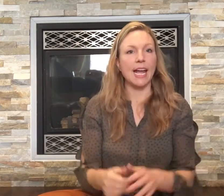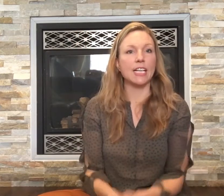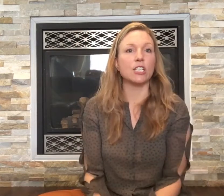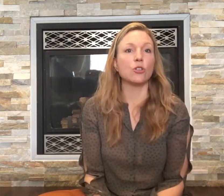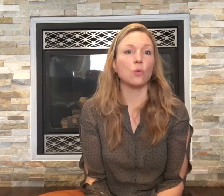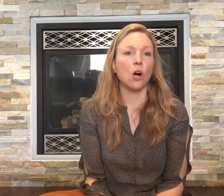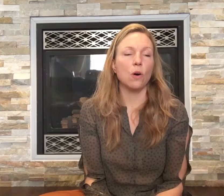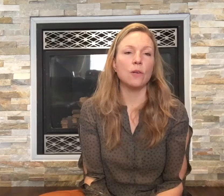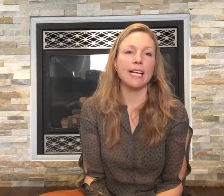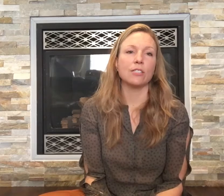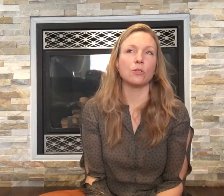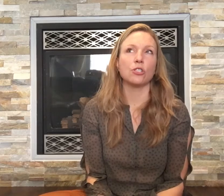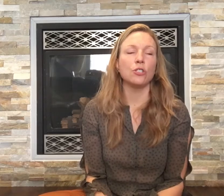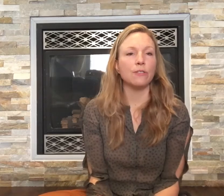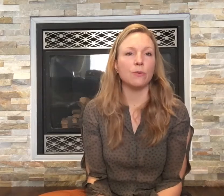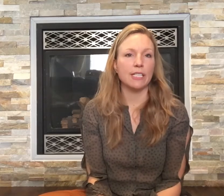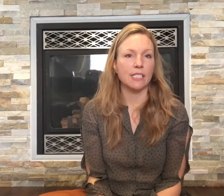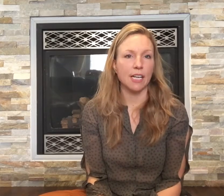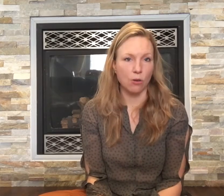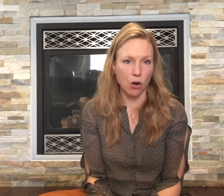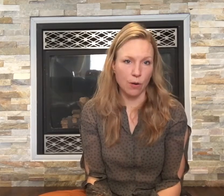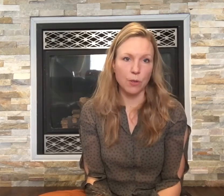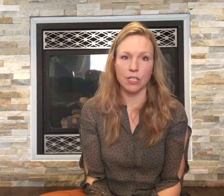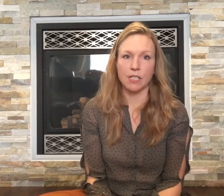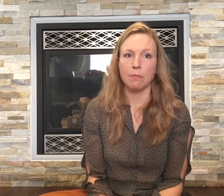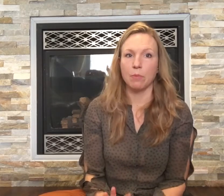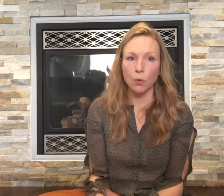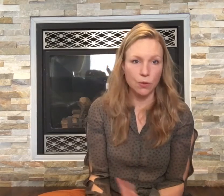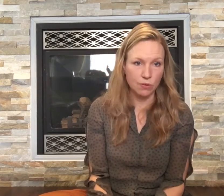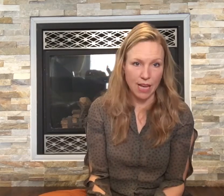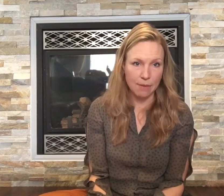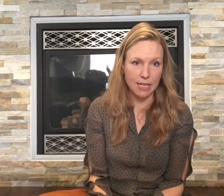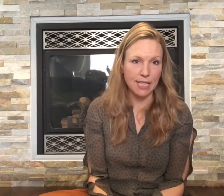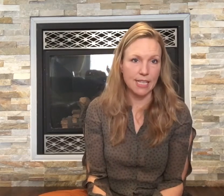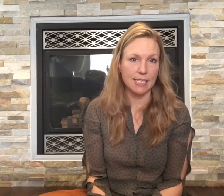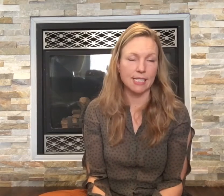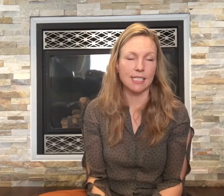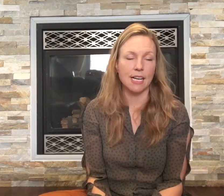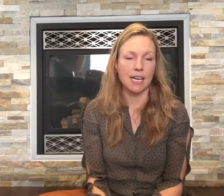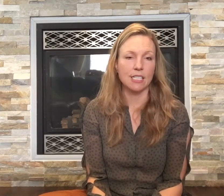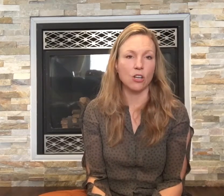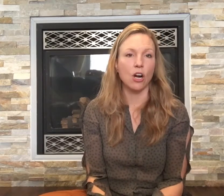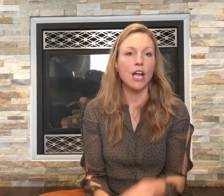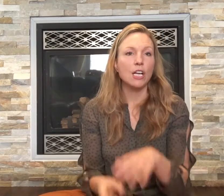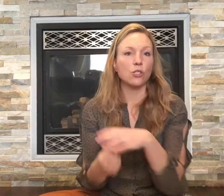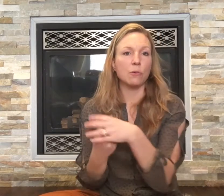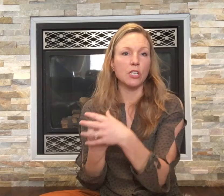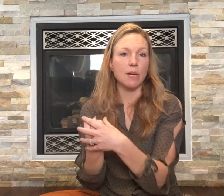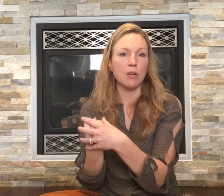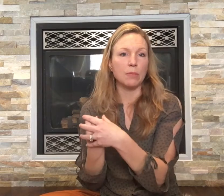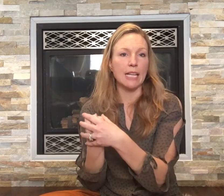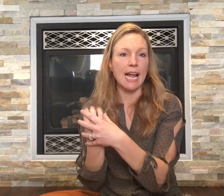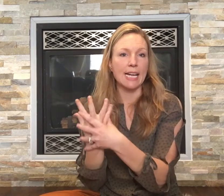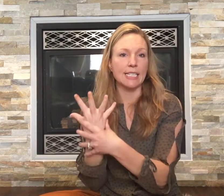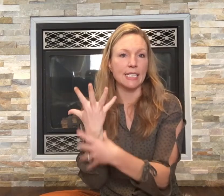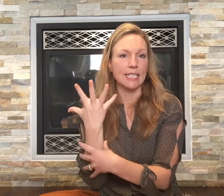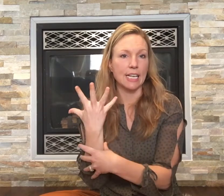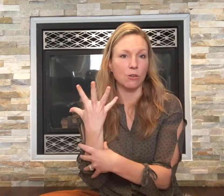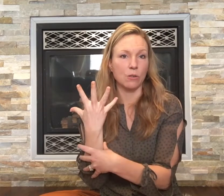and grow. Okay, so there's 2 different ways to sign grow, and we're going to sign both of them in this song. So when we're talking about a plant, it grows